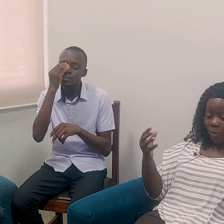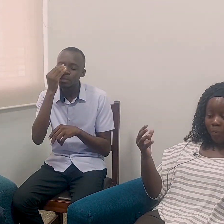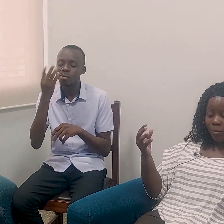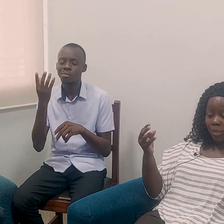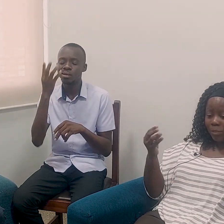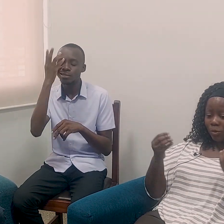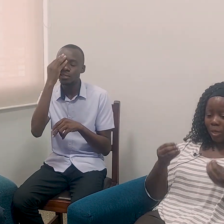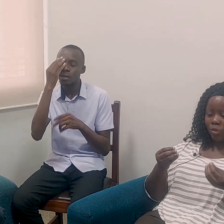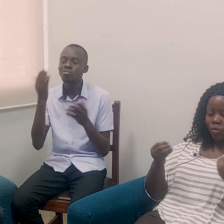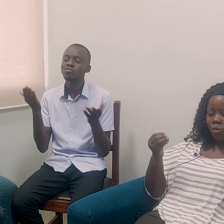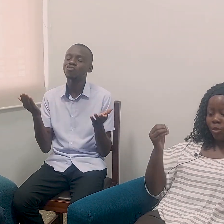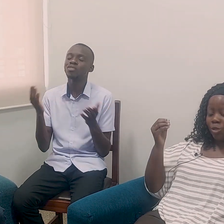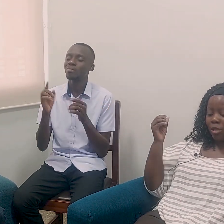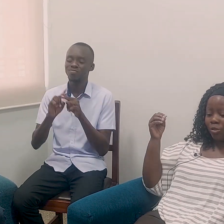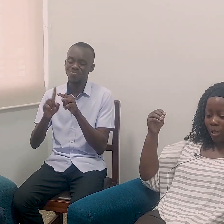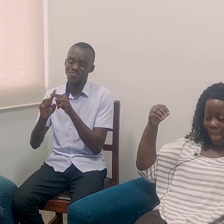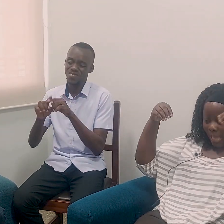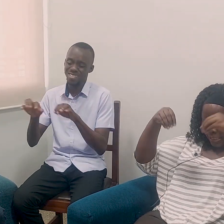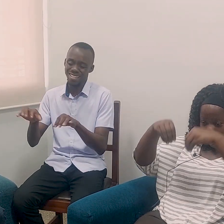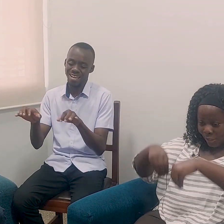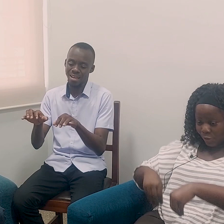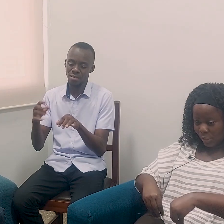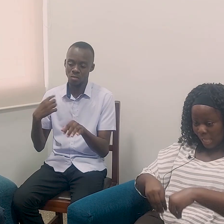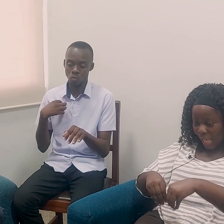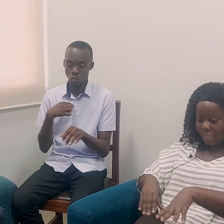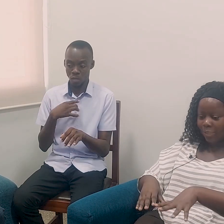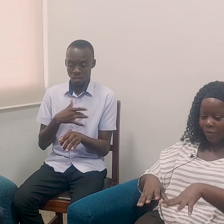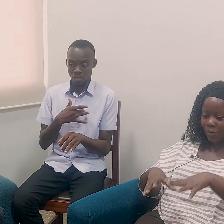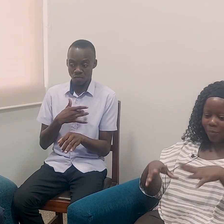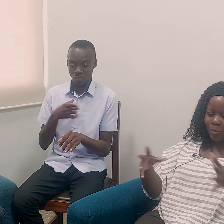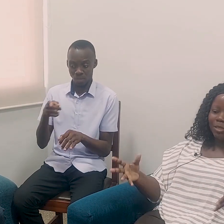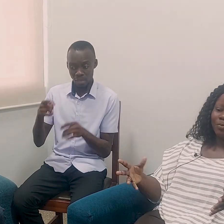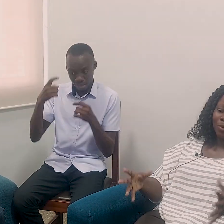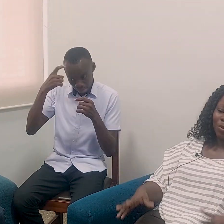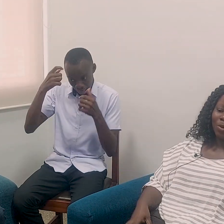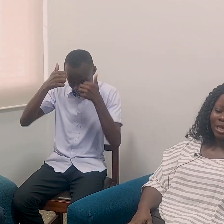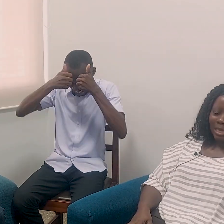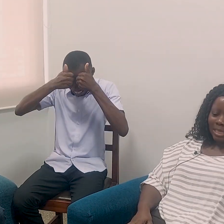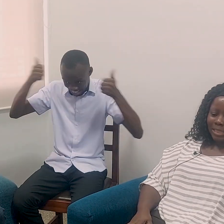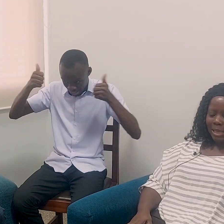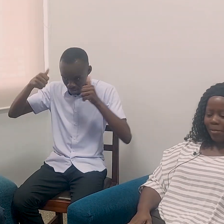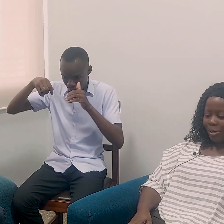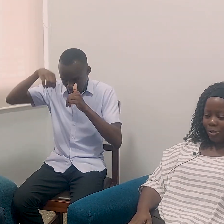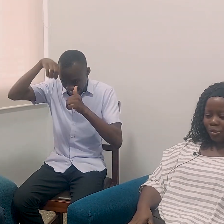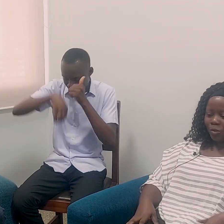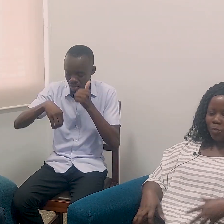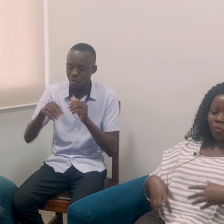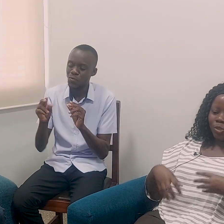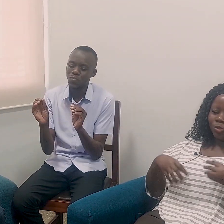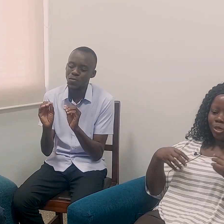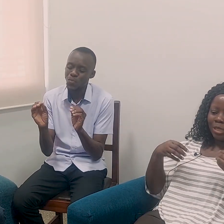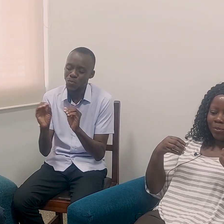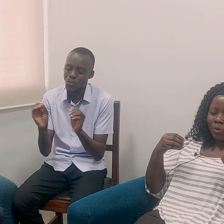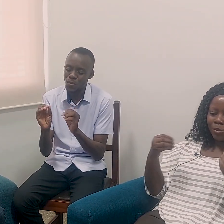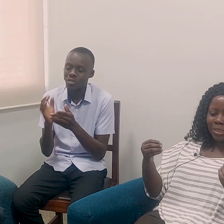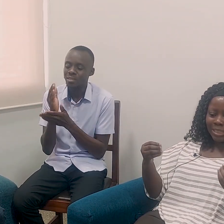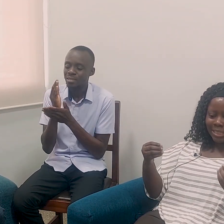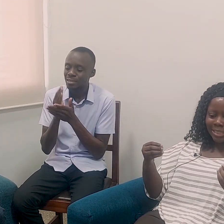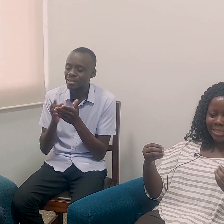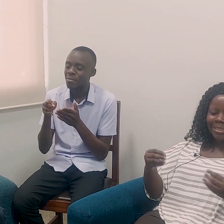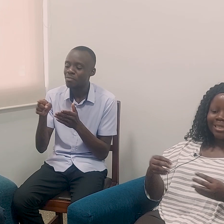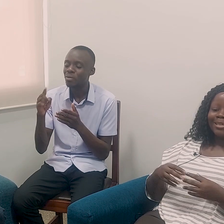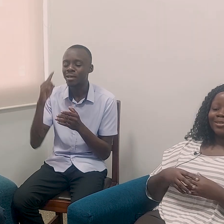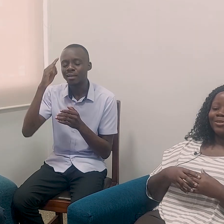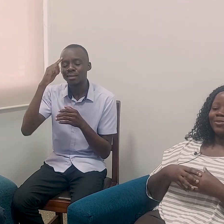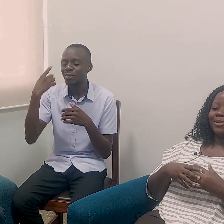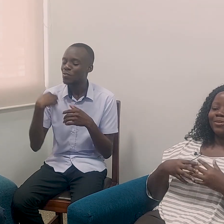Somehow people seem to assume we're trying to enter into the heads of the people. Some assume we do